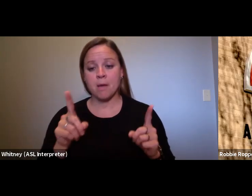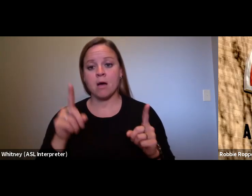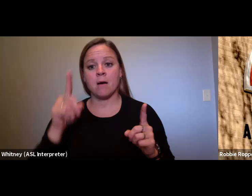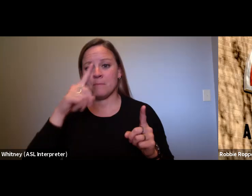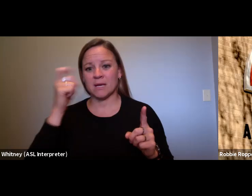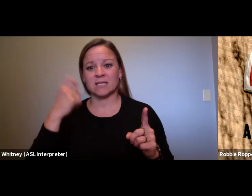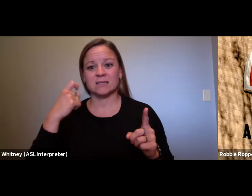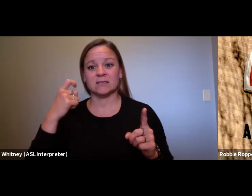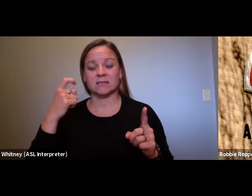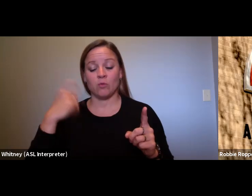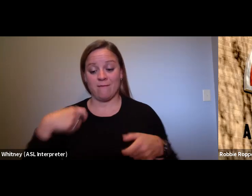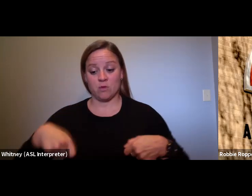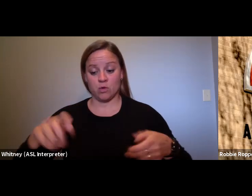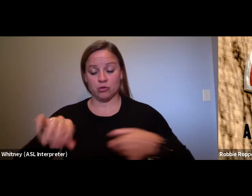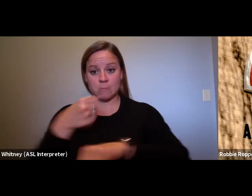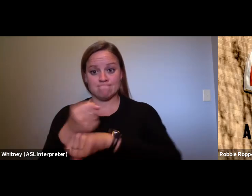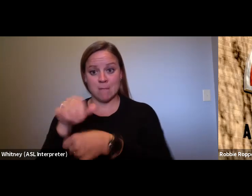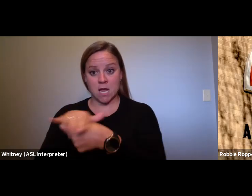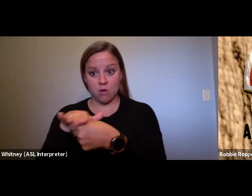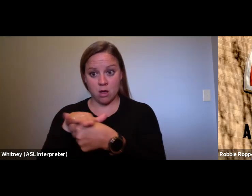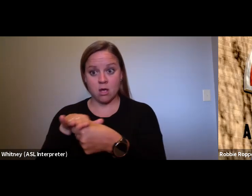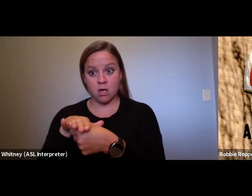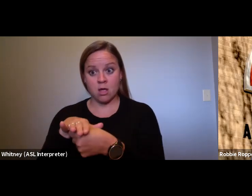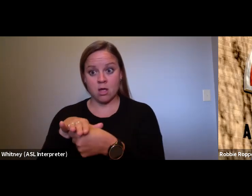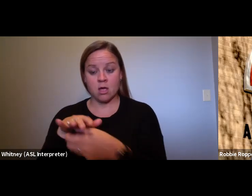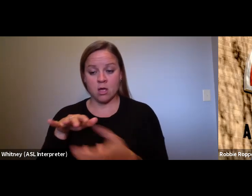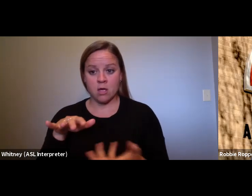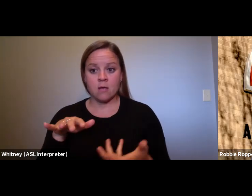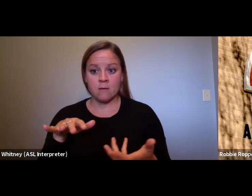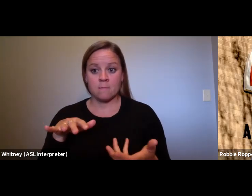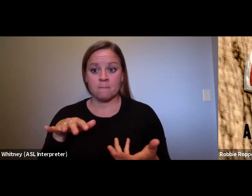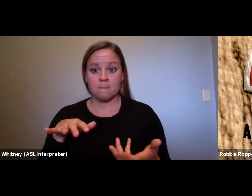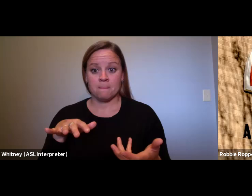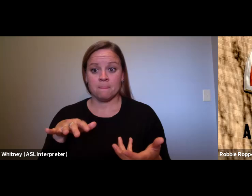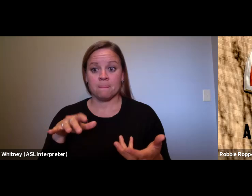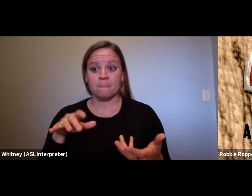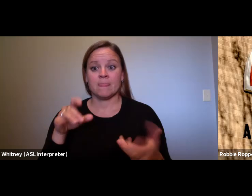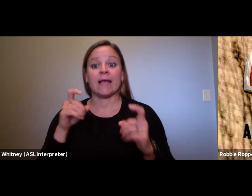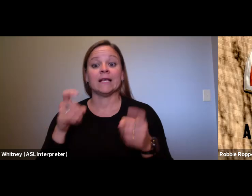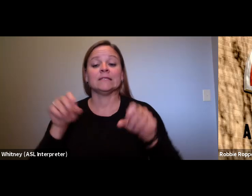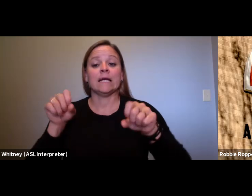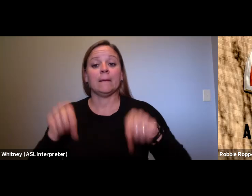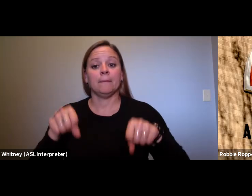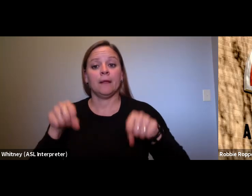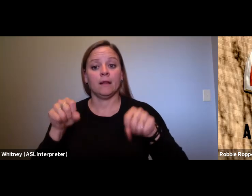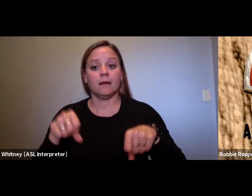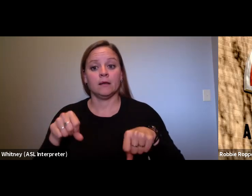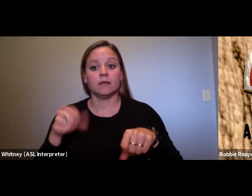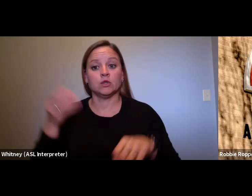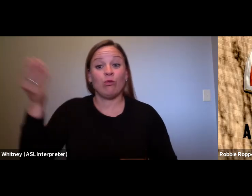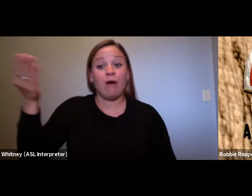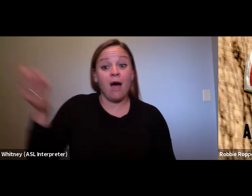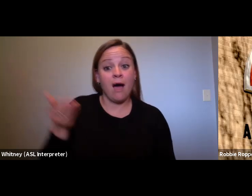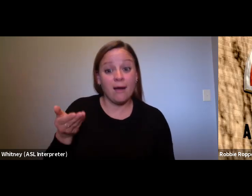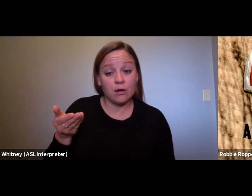that wheelchair securement area in it, it gives the ability to hire